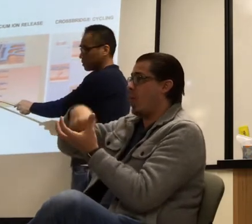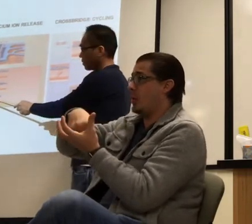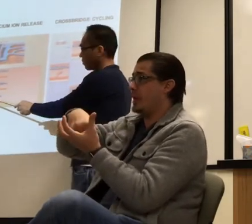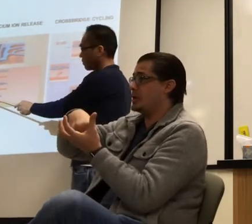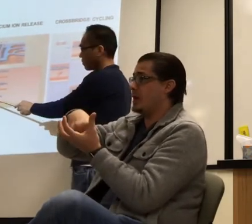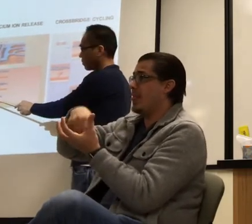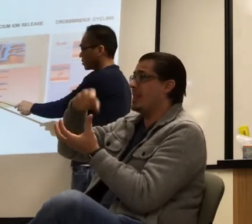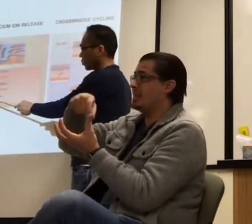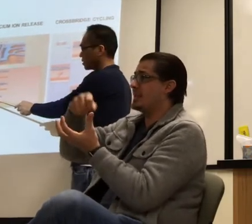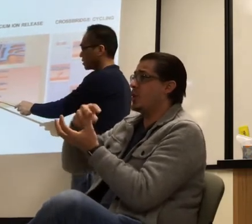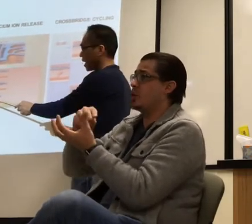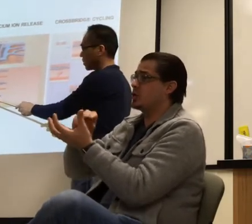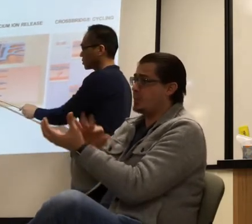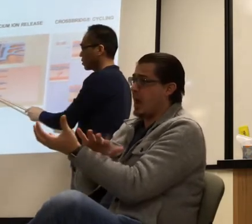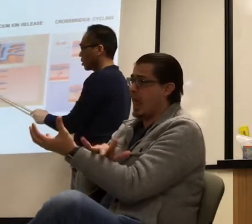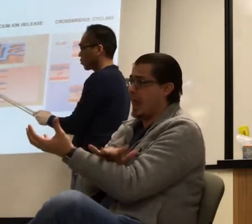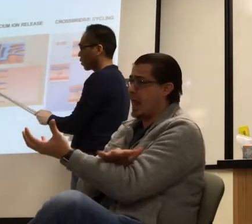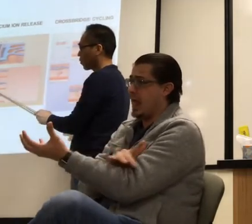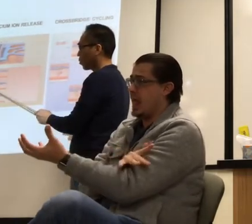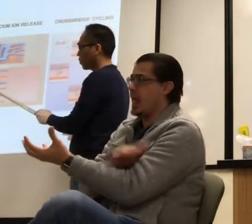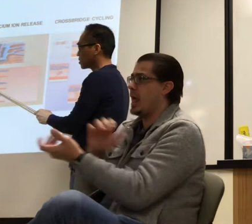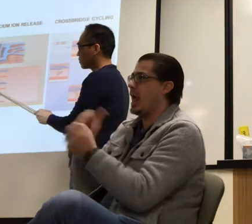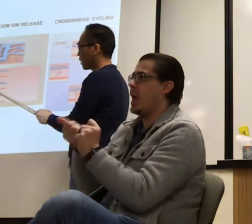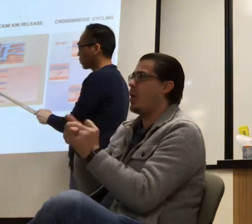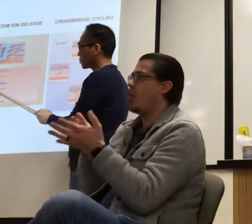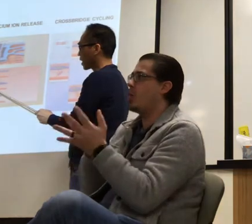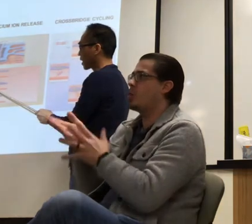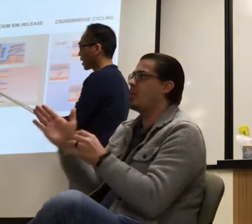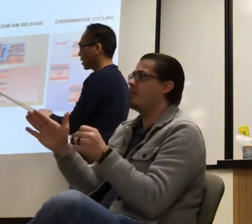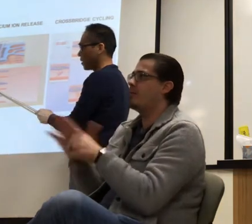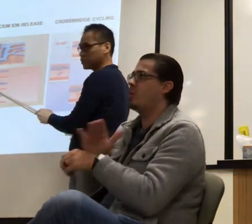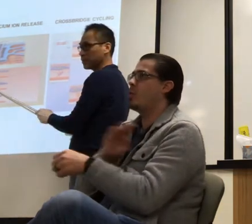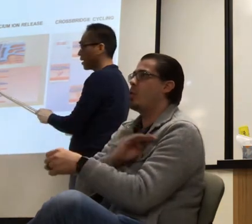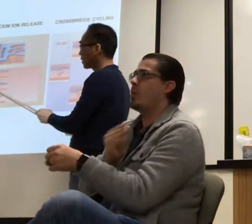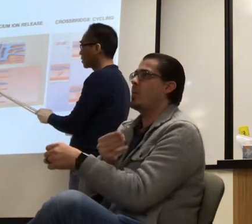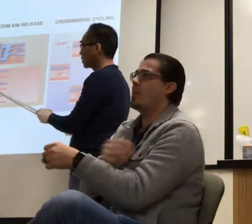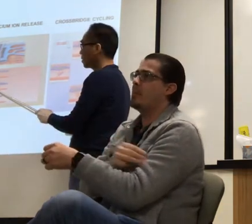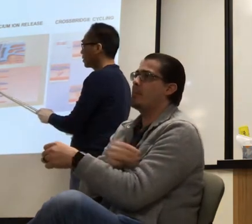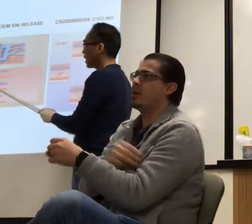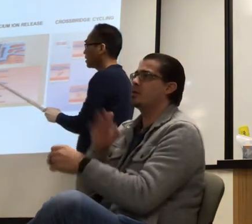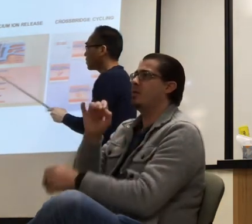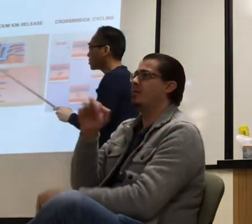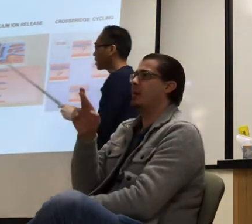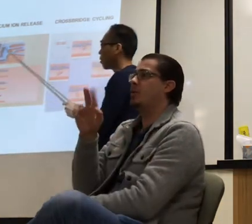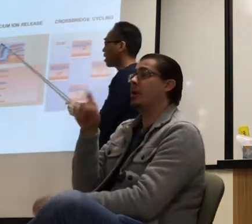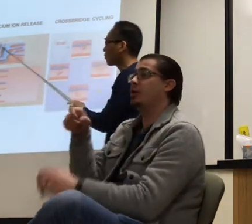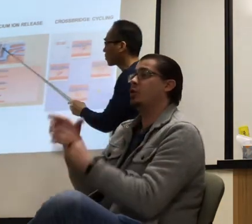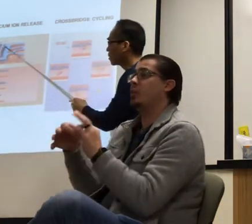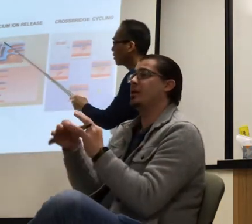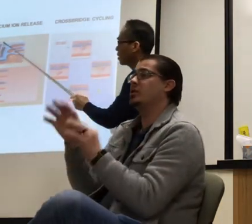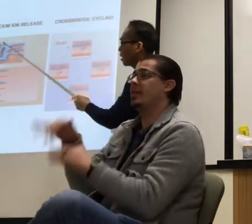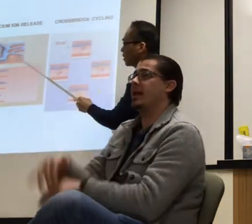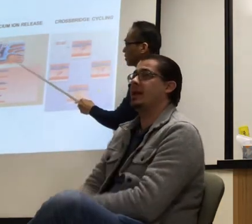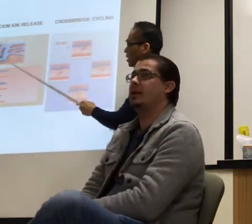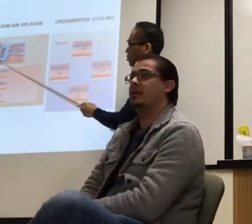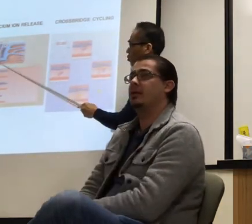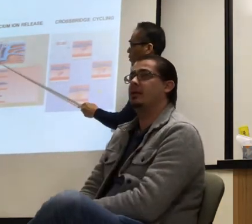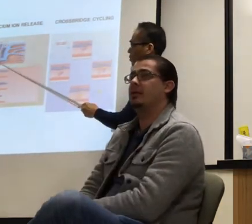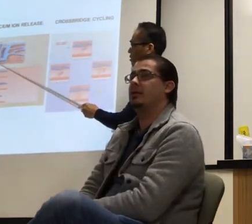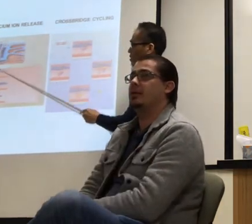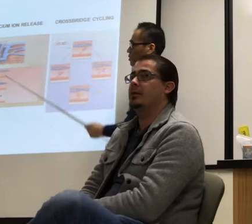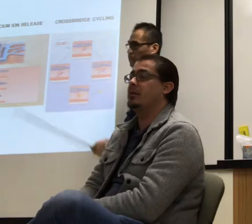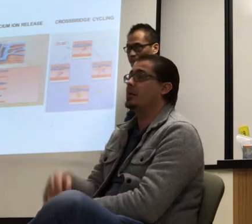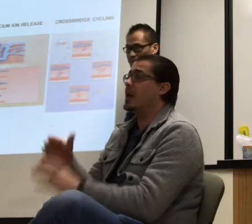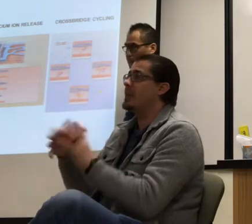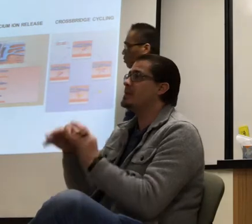location, from this one synapse, throughout the whole muscle fiber. So I got to kind of mention that. I did mention, however, the